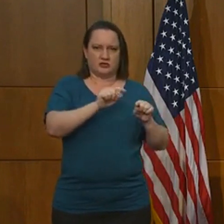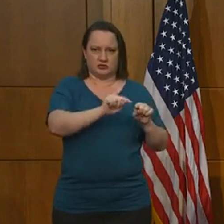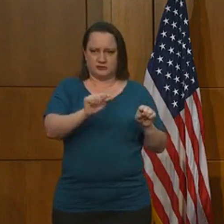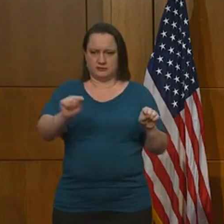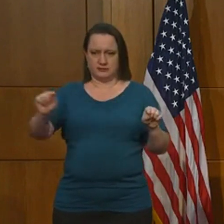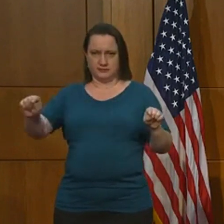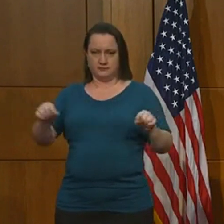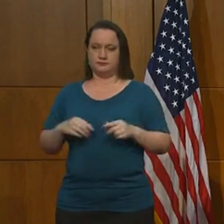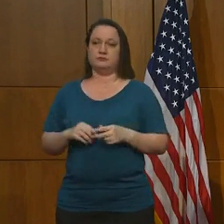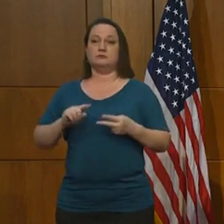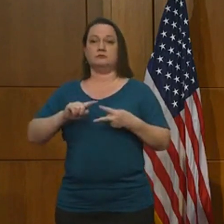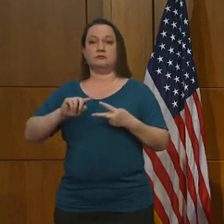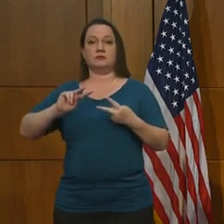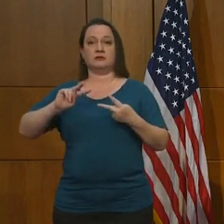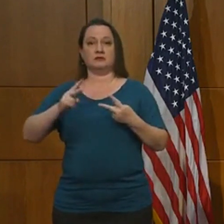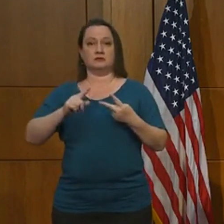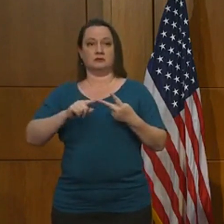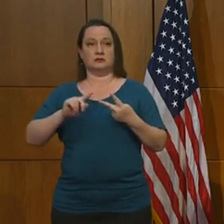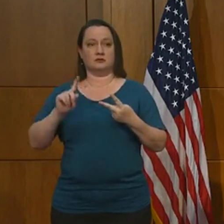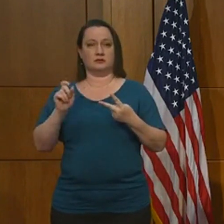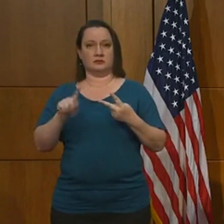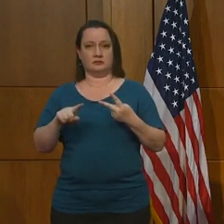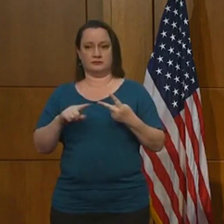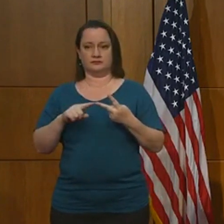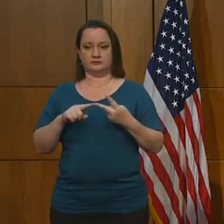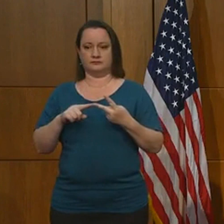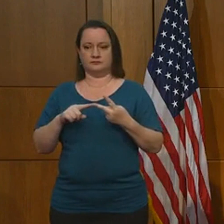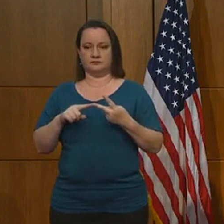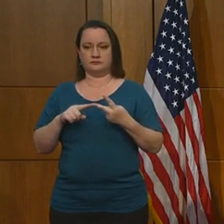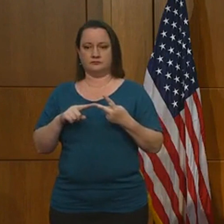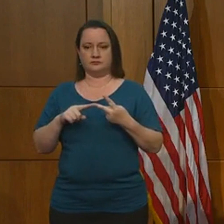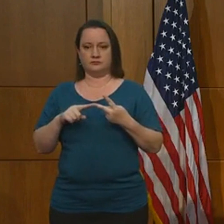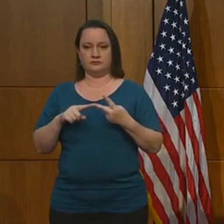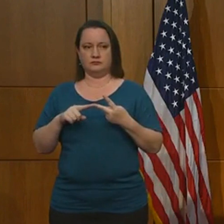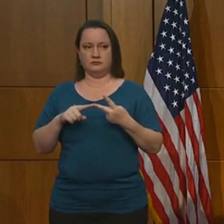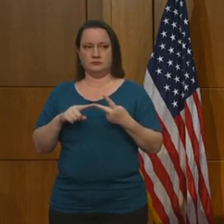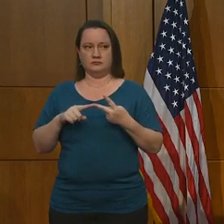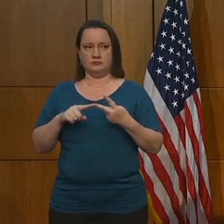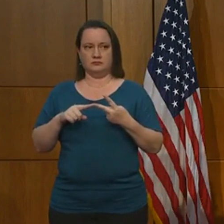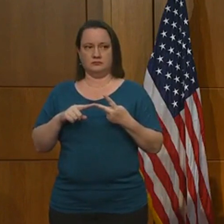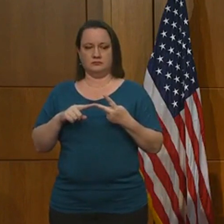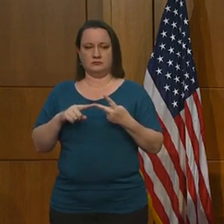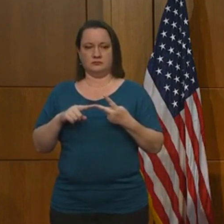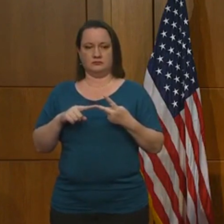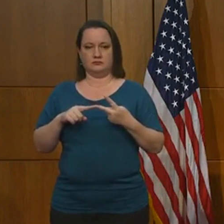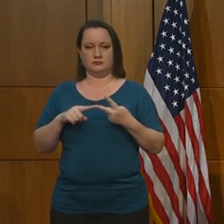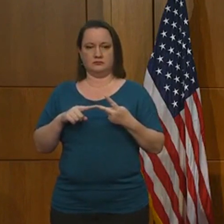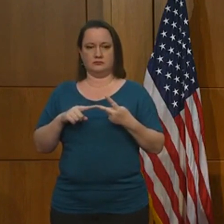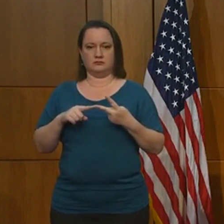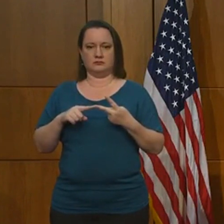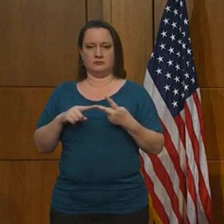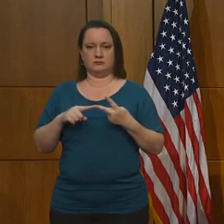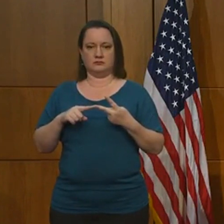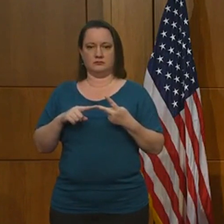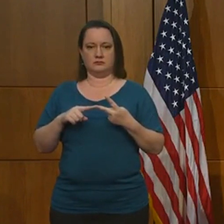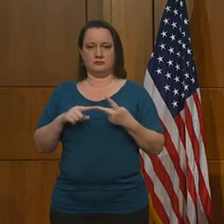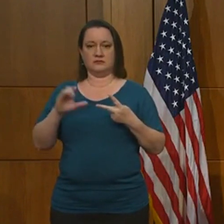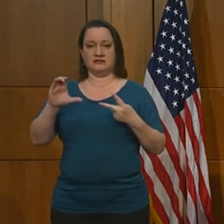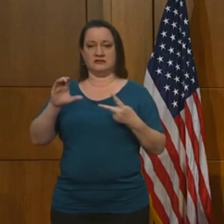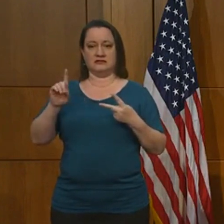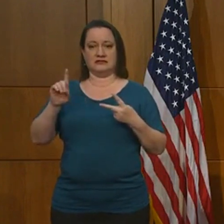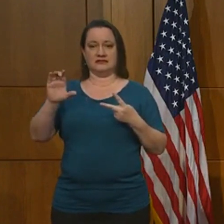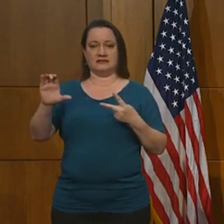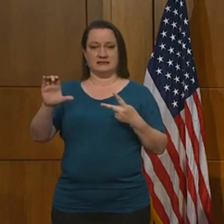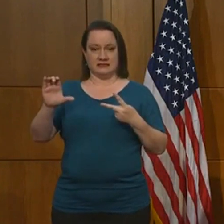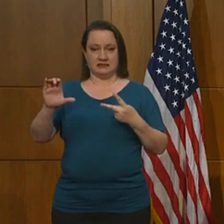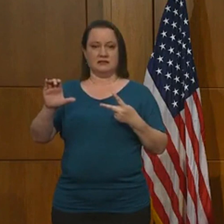if the department is finding, as the CDC has recently reported, the high prevalence of asymptomatic